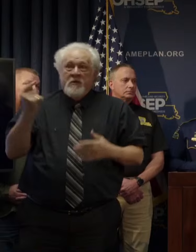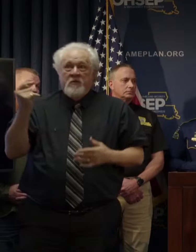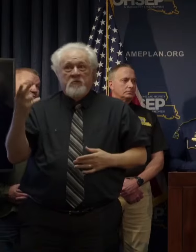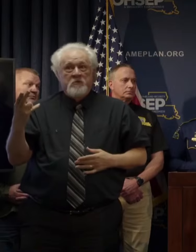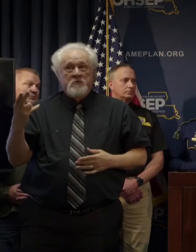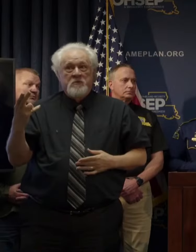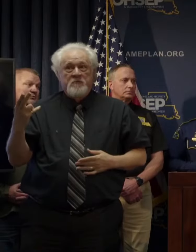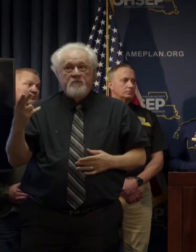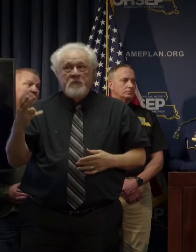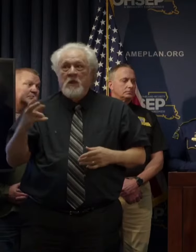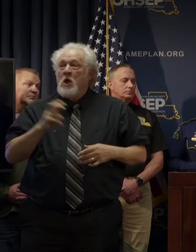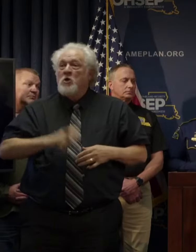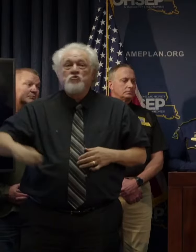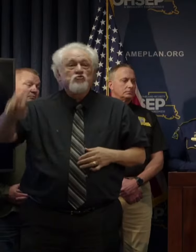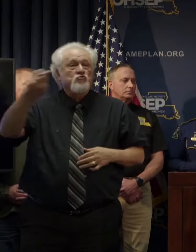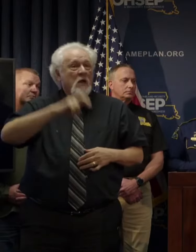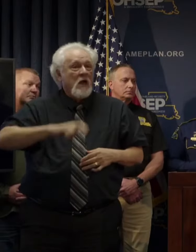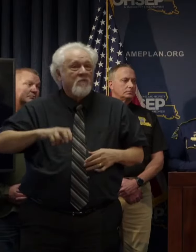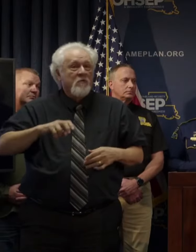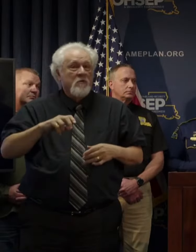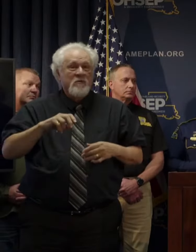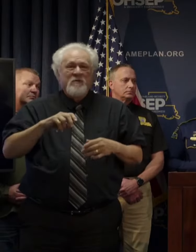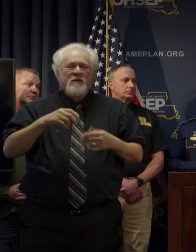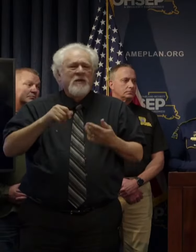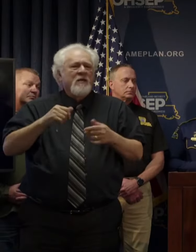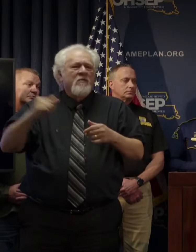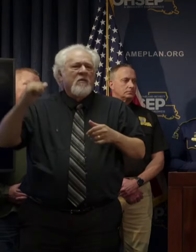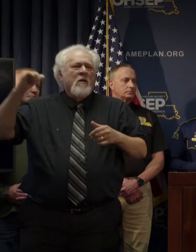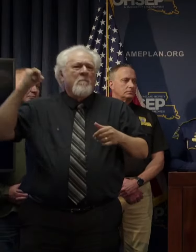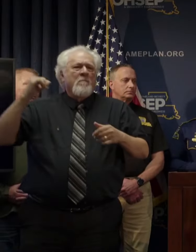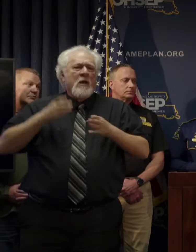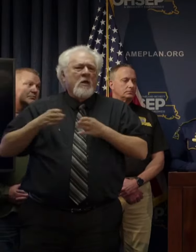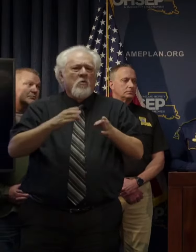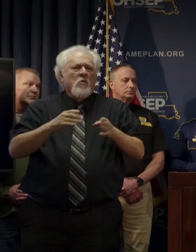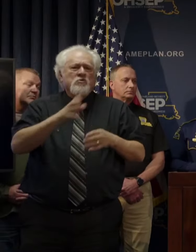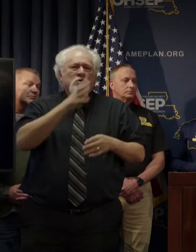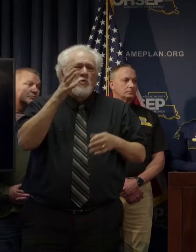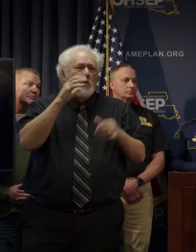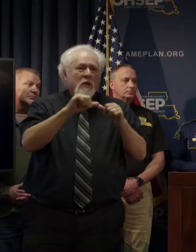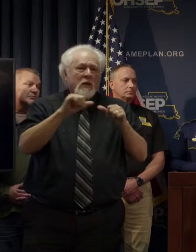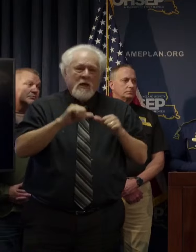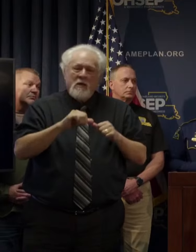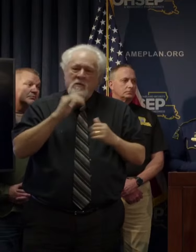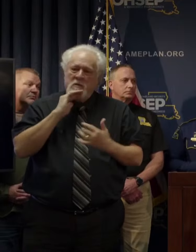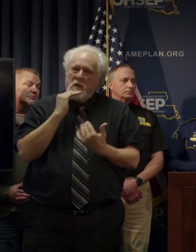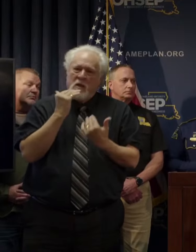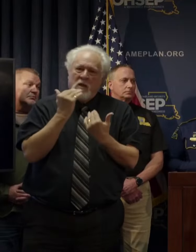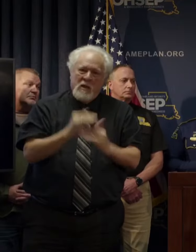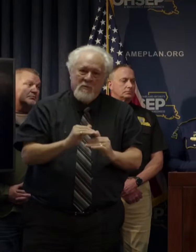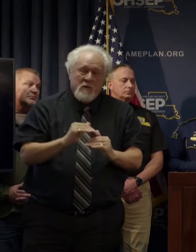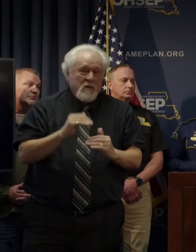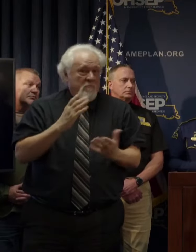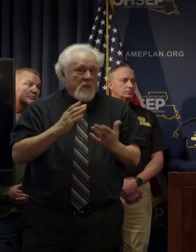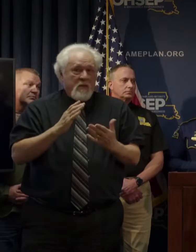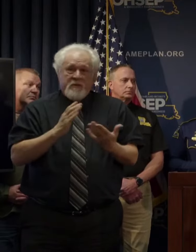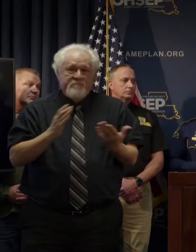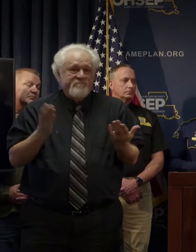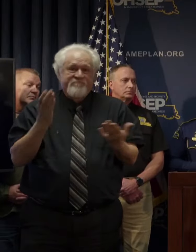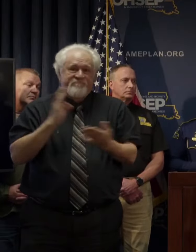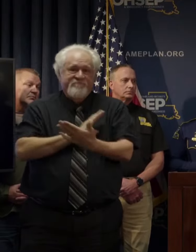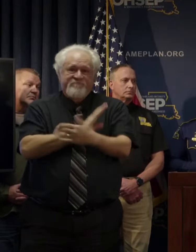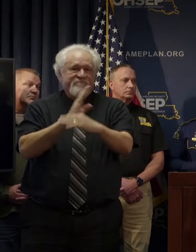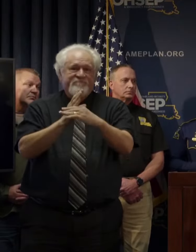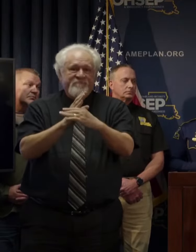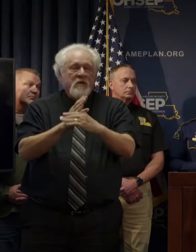Thursday. Travel, especially in the back roads and some of the rural areas, certainly is going to be limited, if not completely hampered,